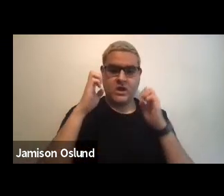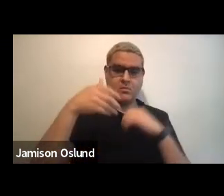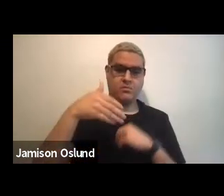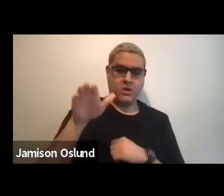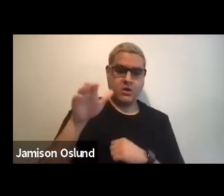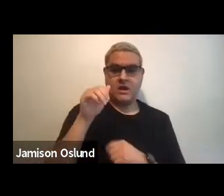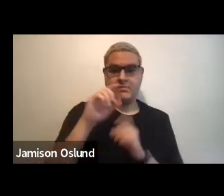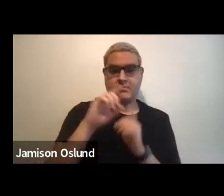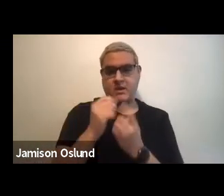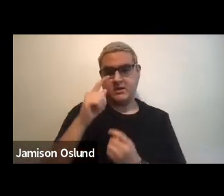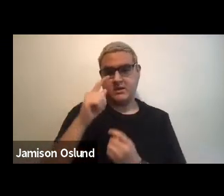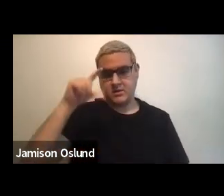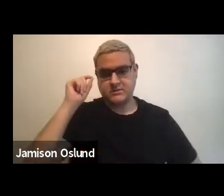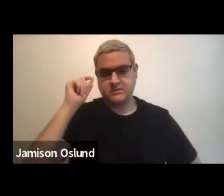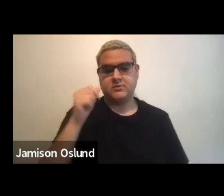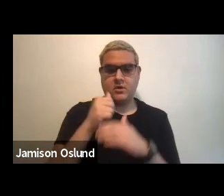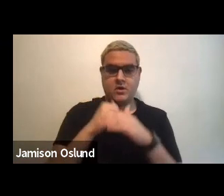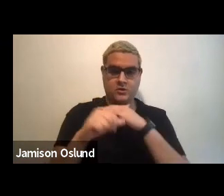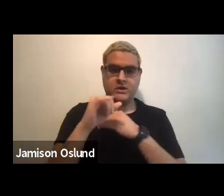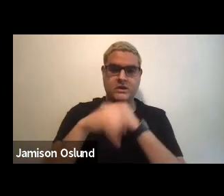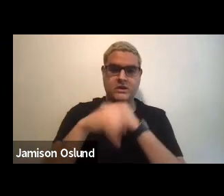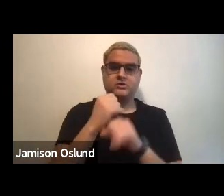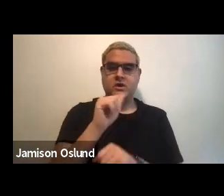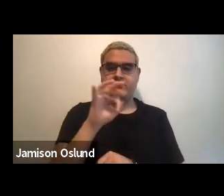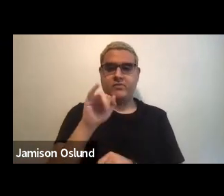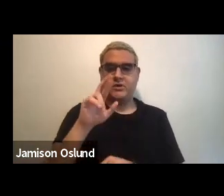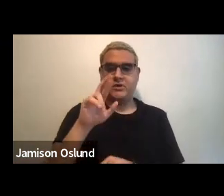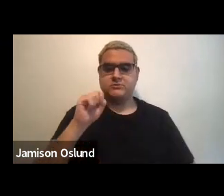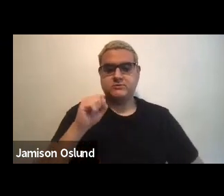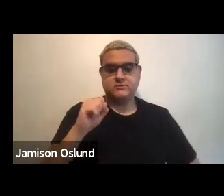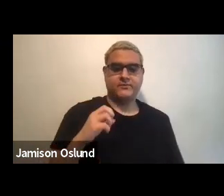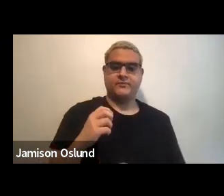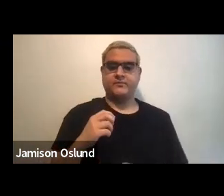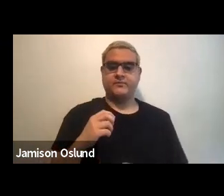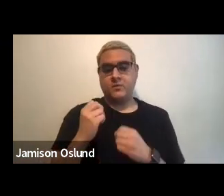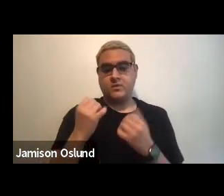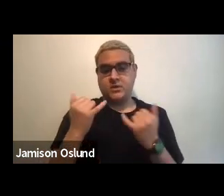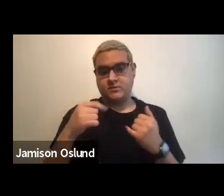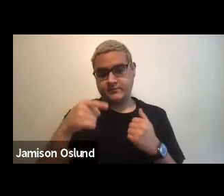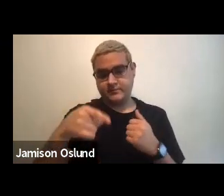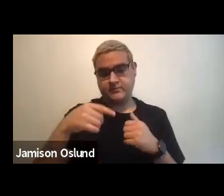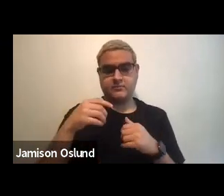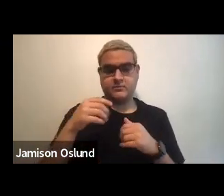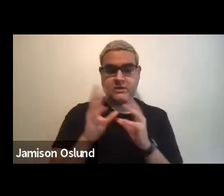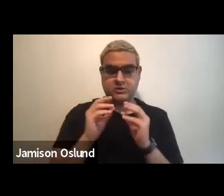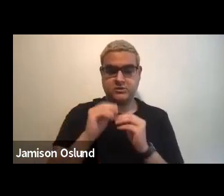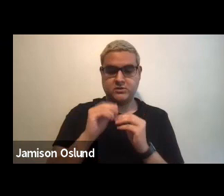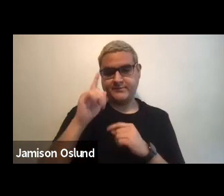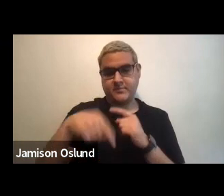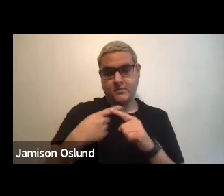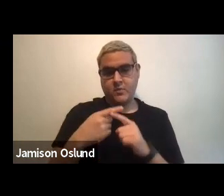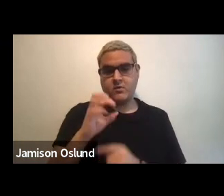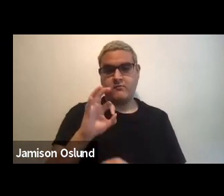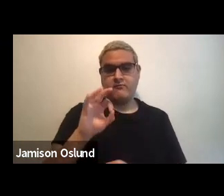and I work as an assistant with the International Affairs Department at Gallaudet